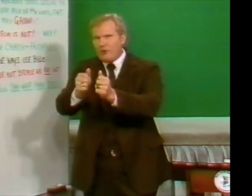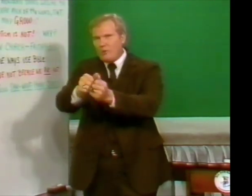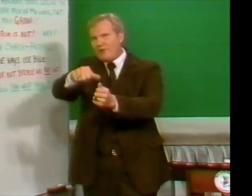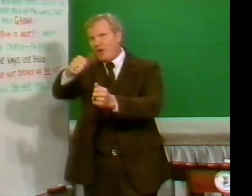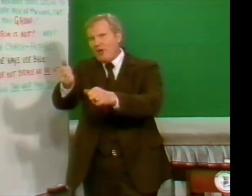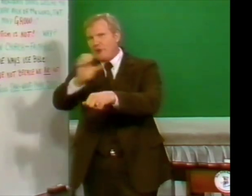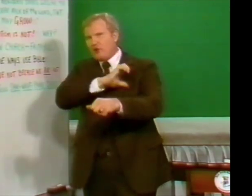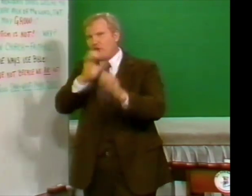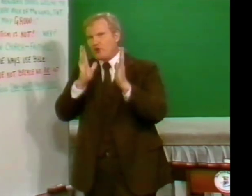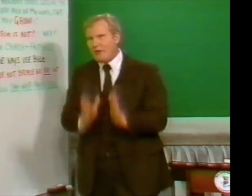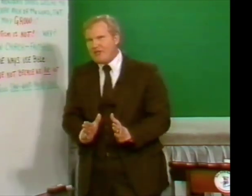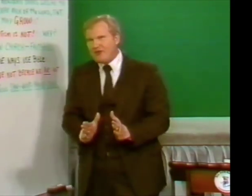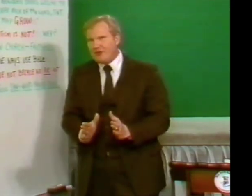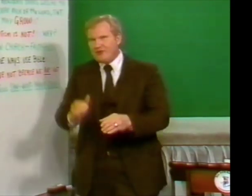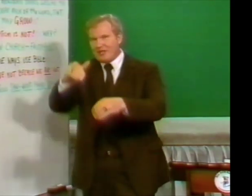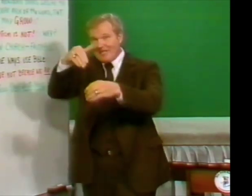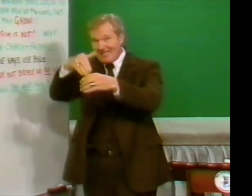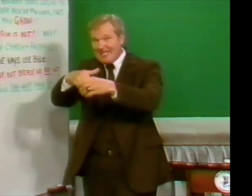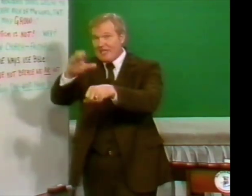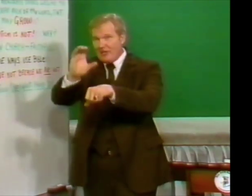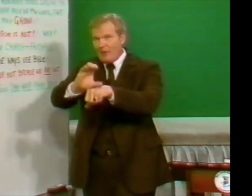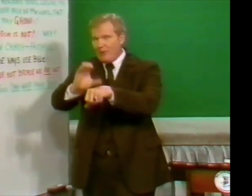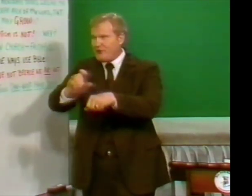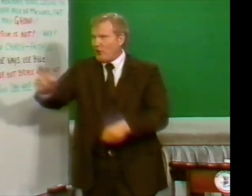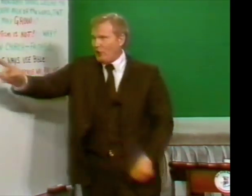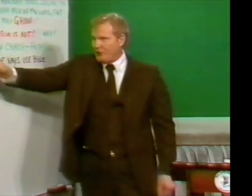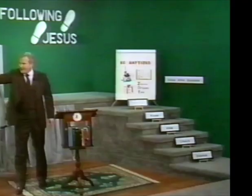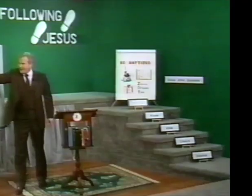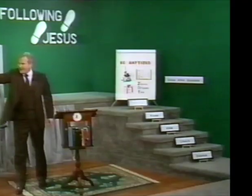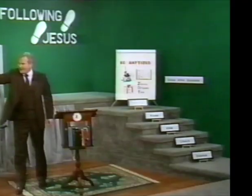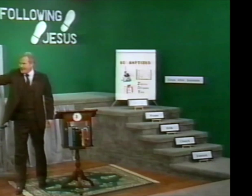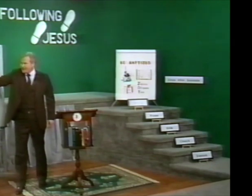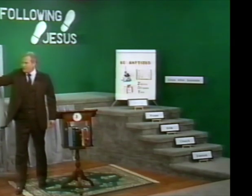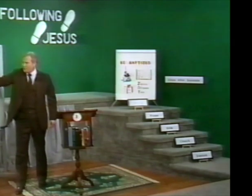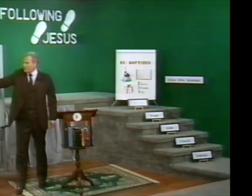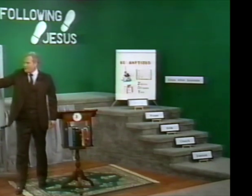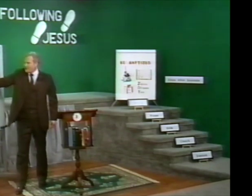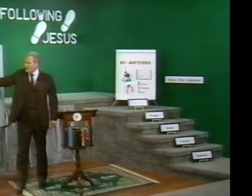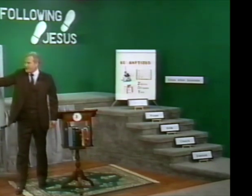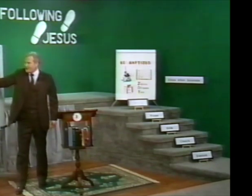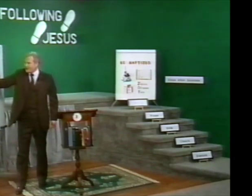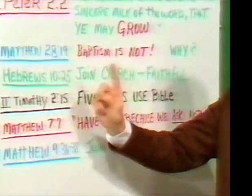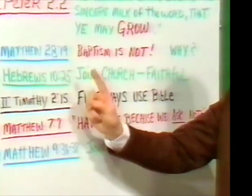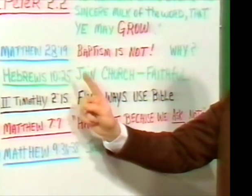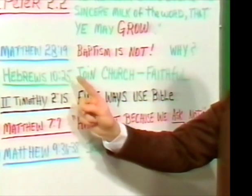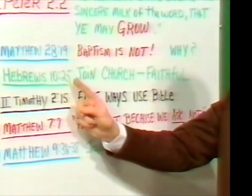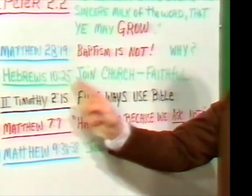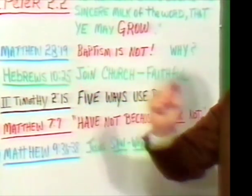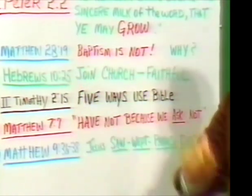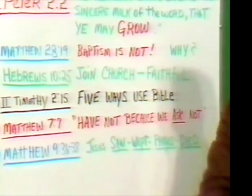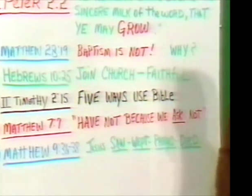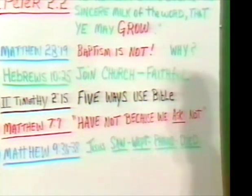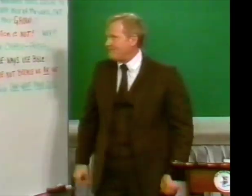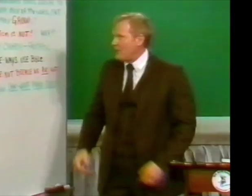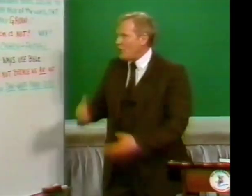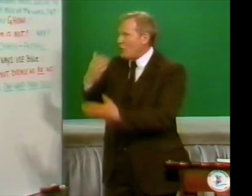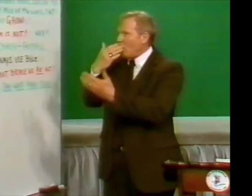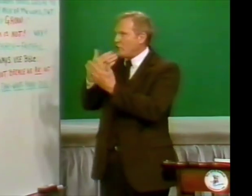with other Christians in the church. Hebrews 10:25. A